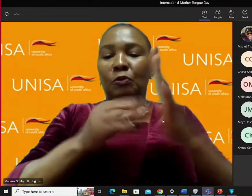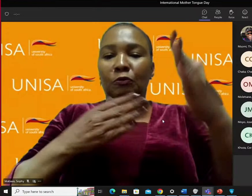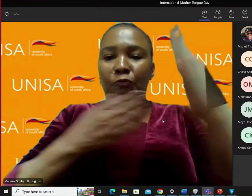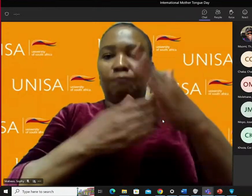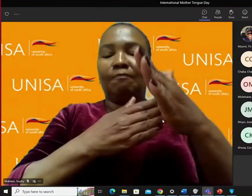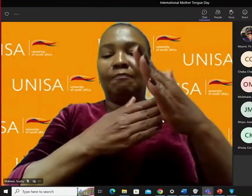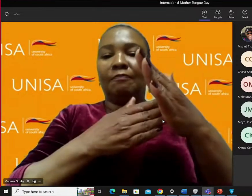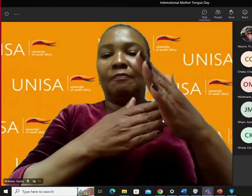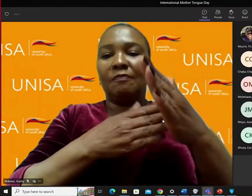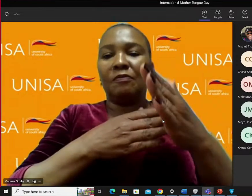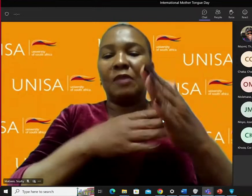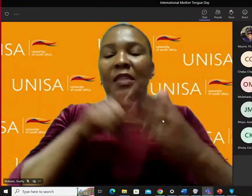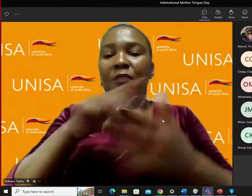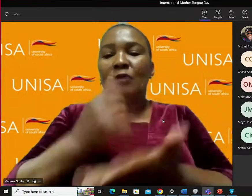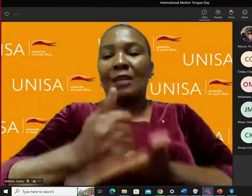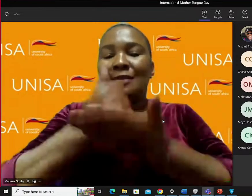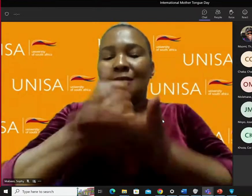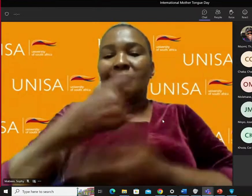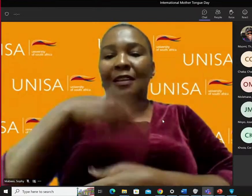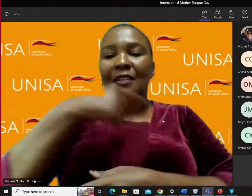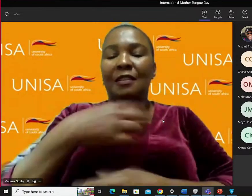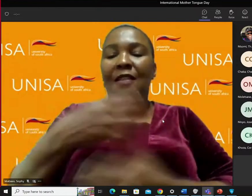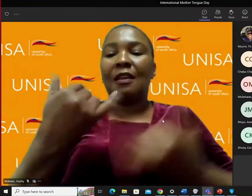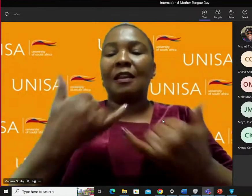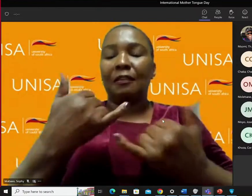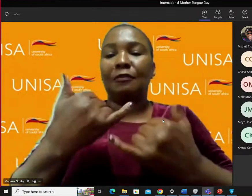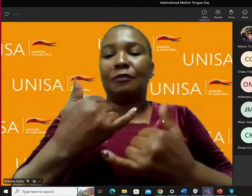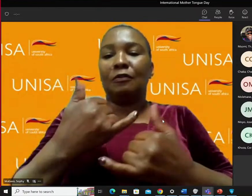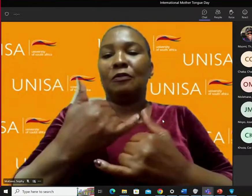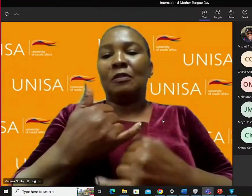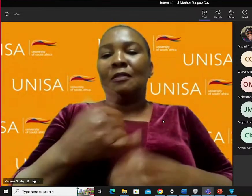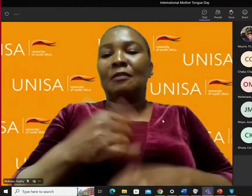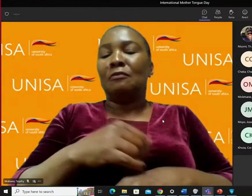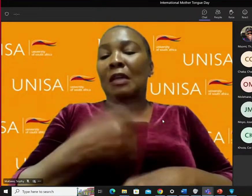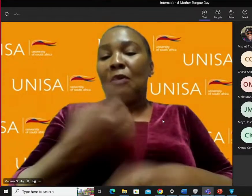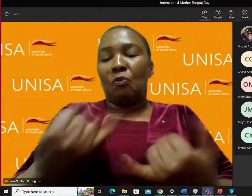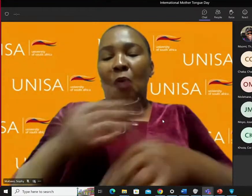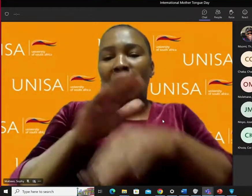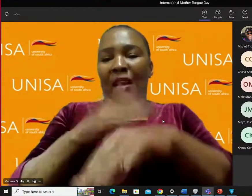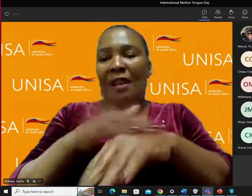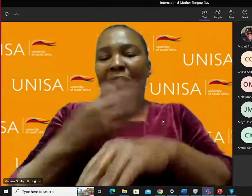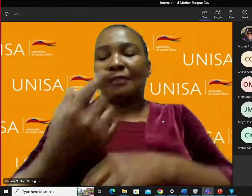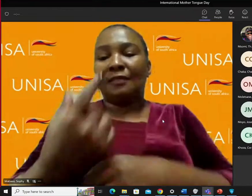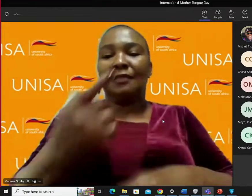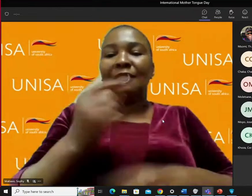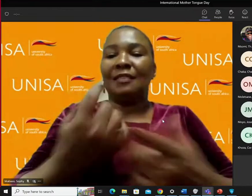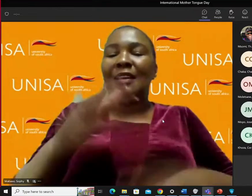were running out of time. Now we have caught up with the time. So that pothole, then